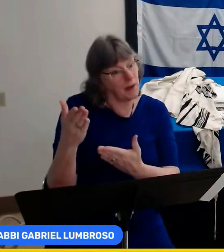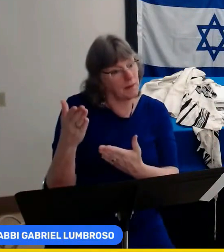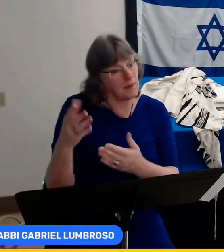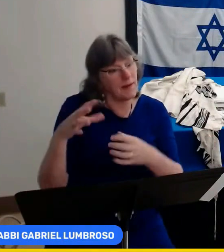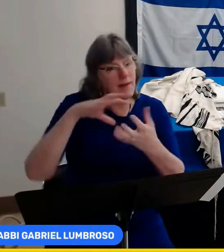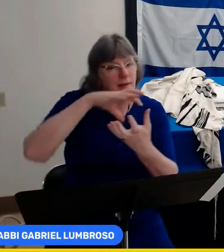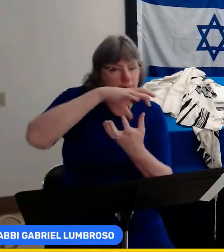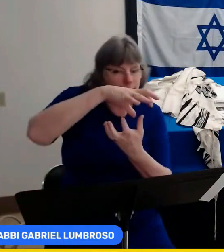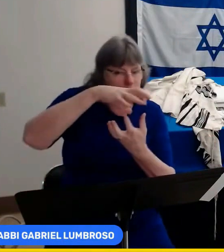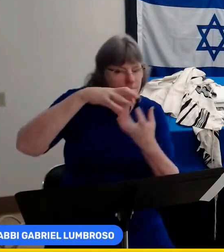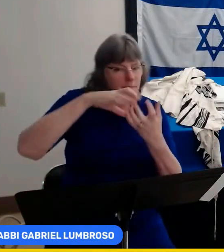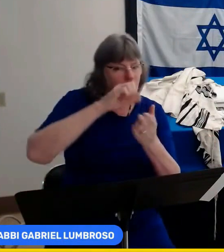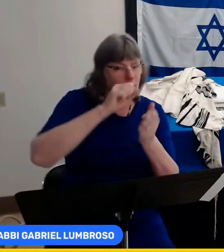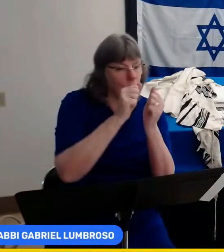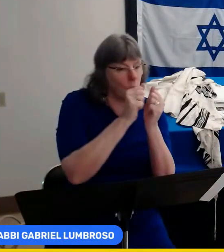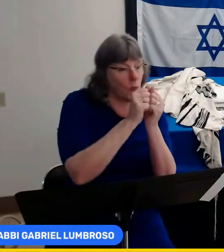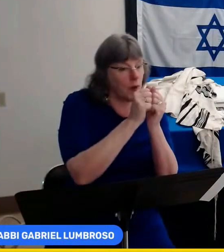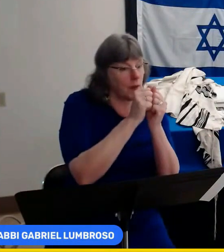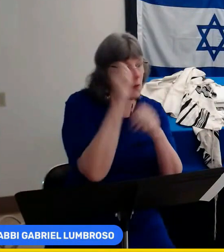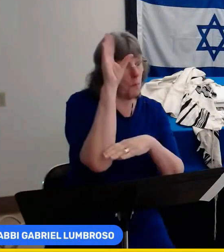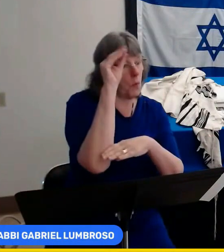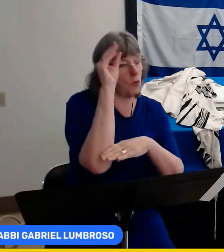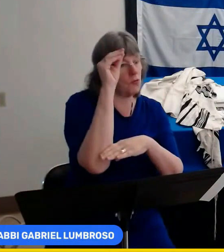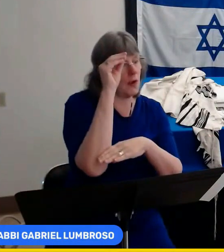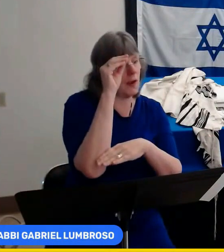Moshe's compassionate and redemptive leadership,